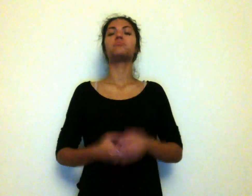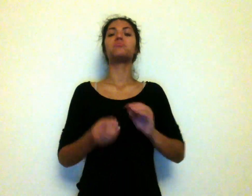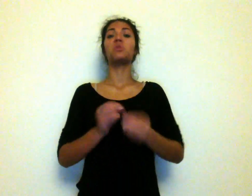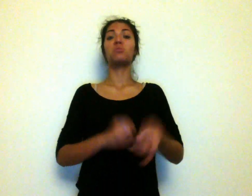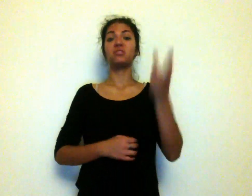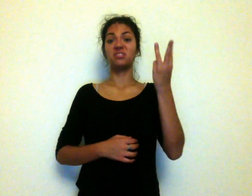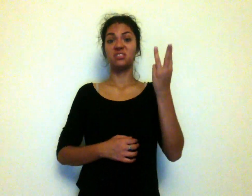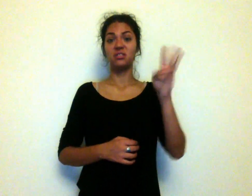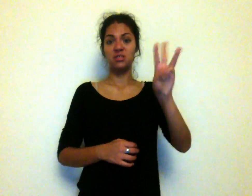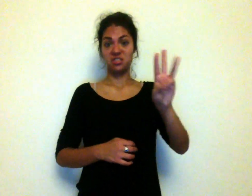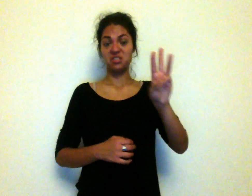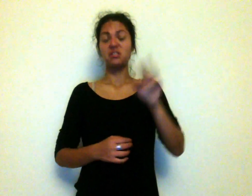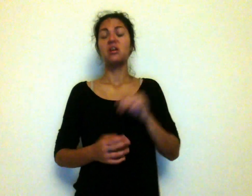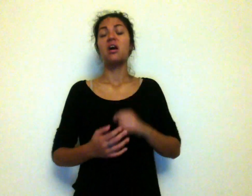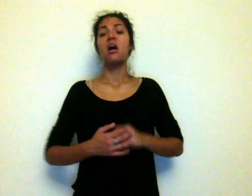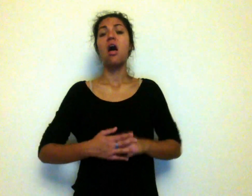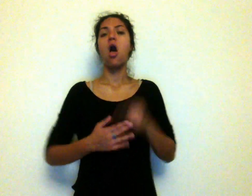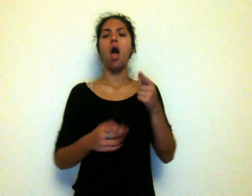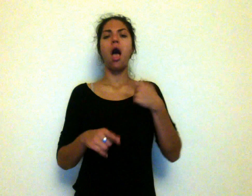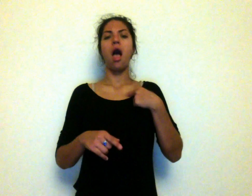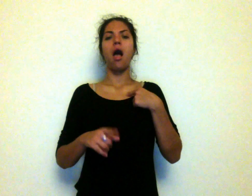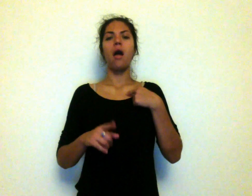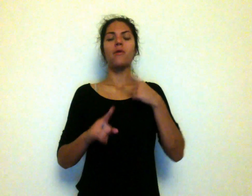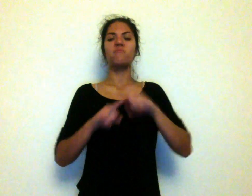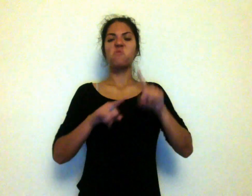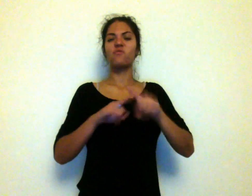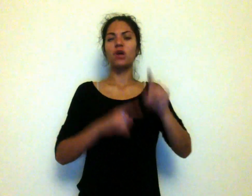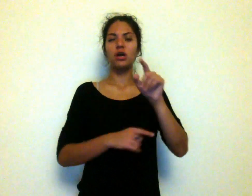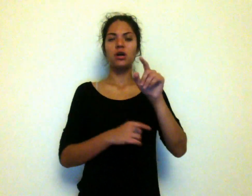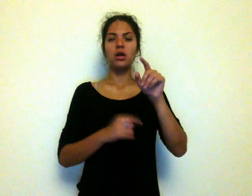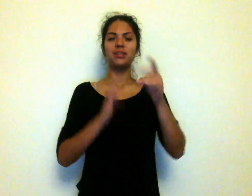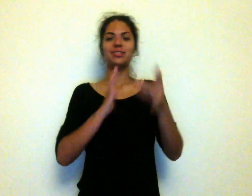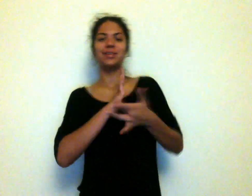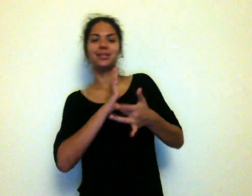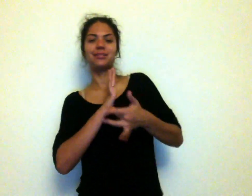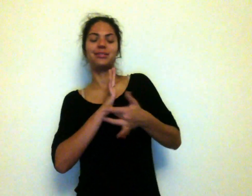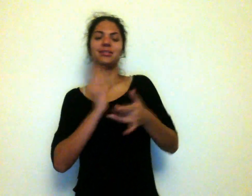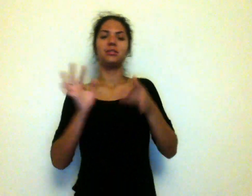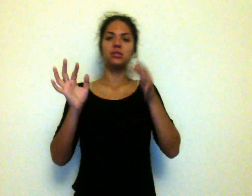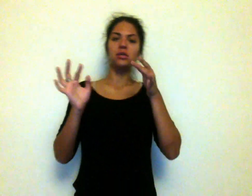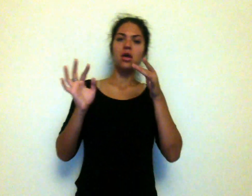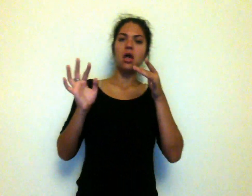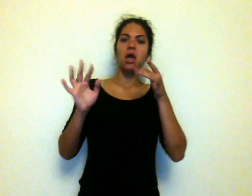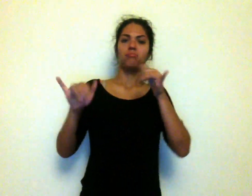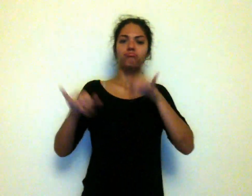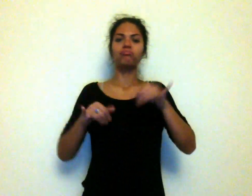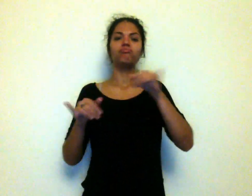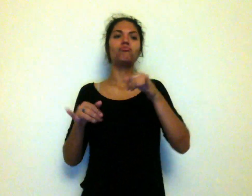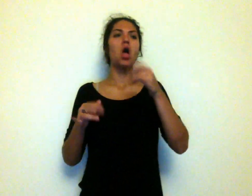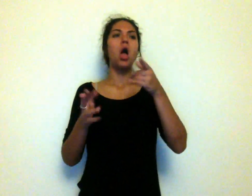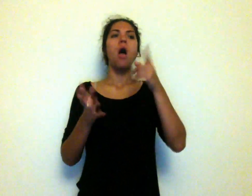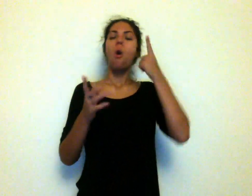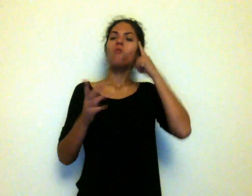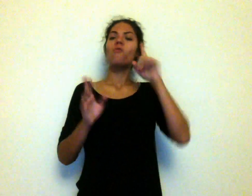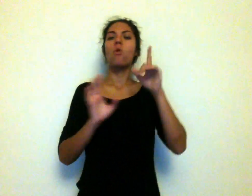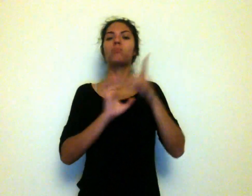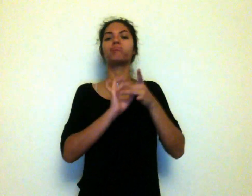are techniques provided for them, and you are familiar with them. The one that is most popular in the West is the technique